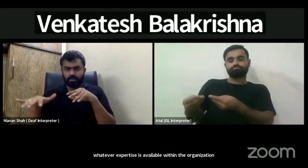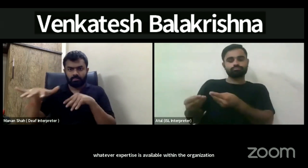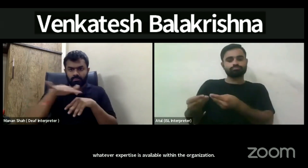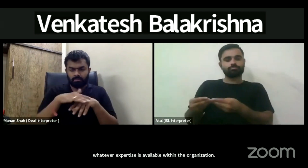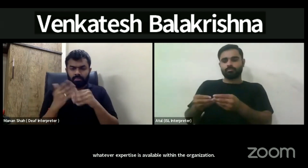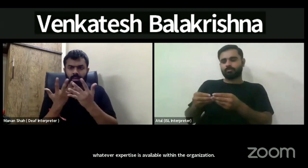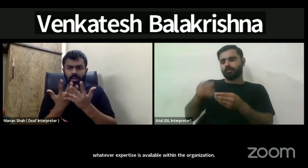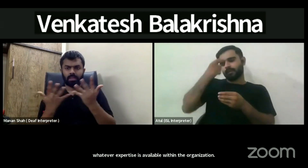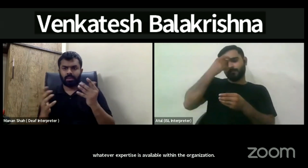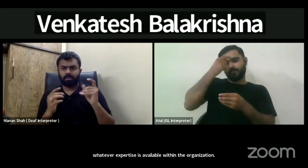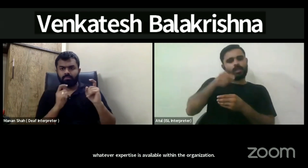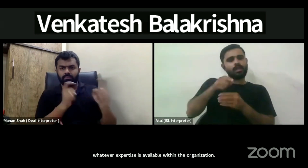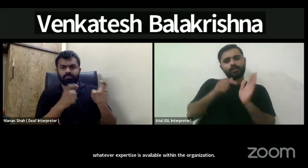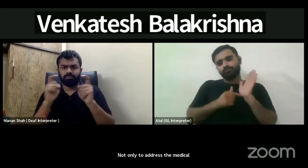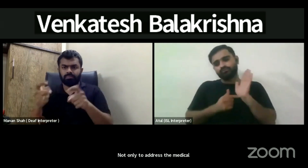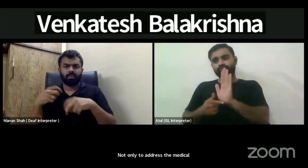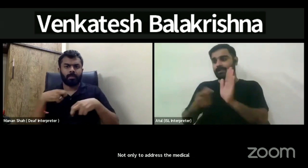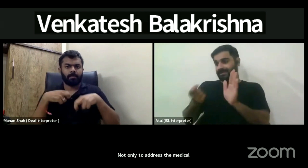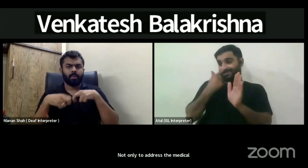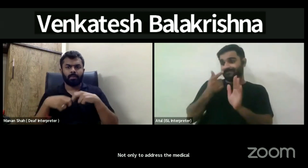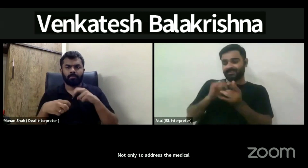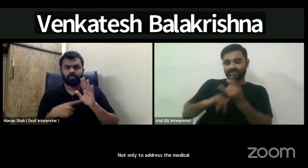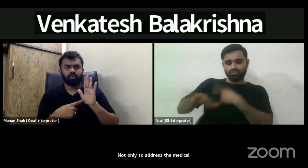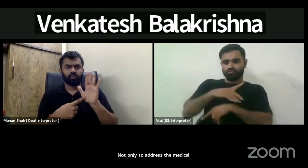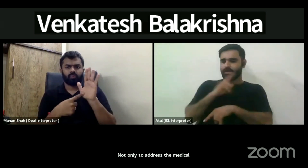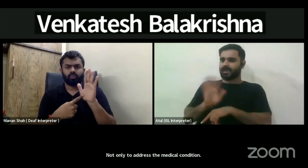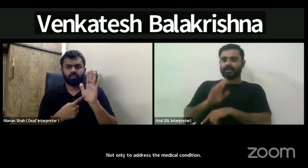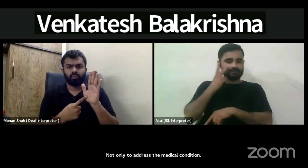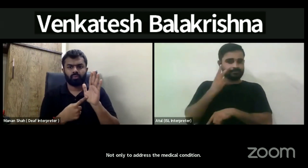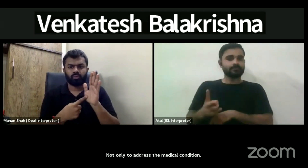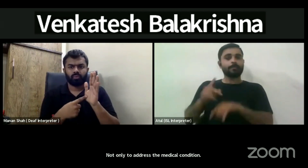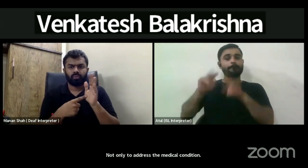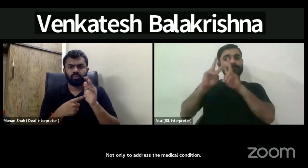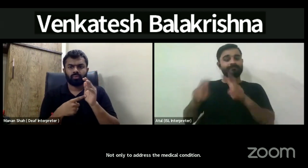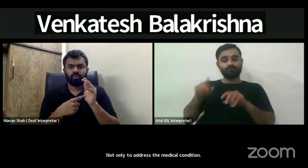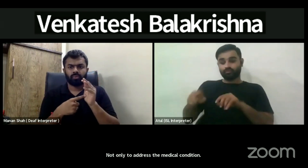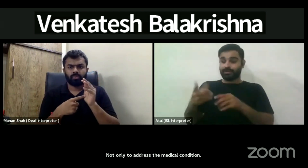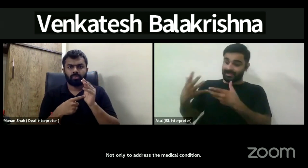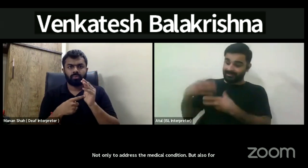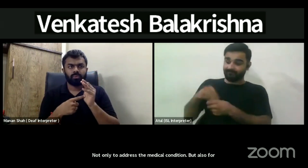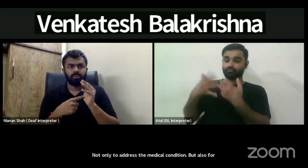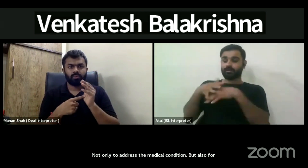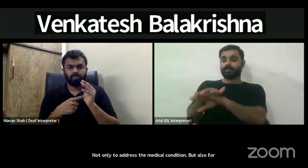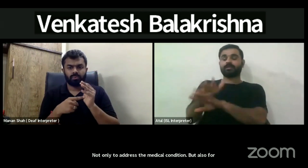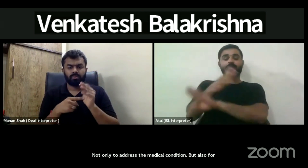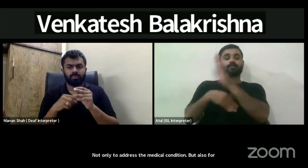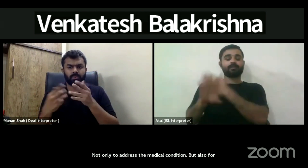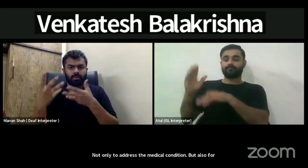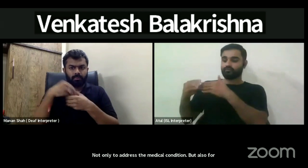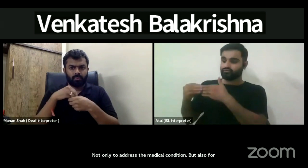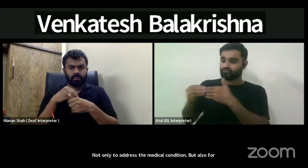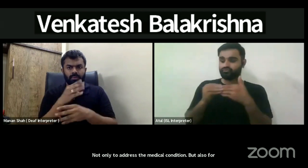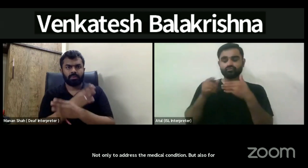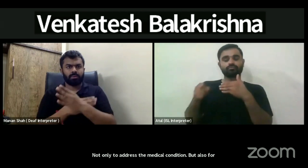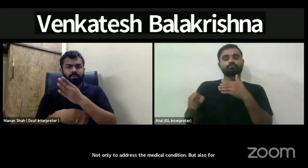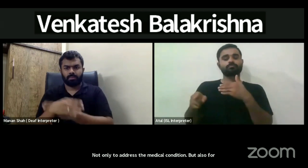the medical condition, but also for inclusion of disabled people through, person with